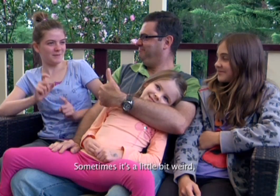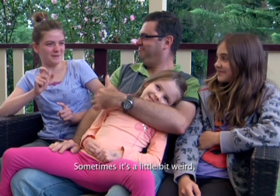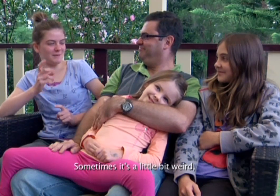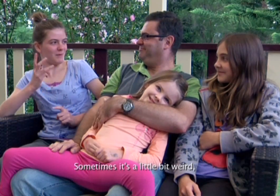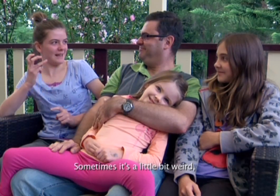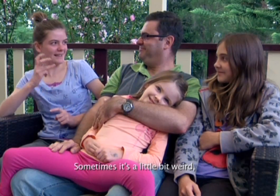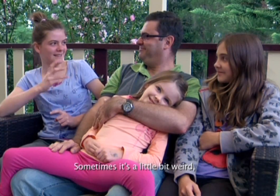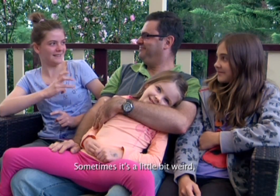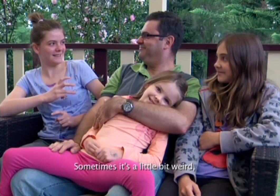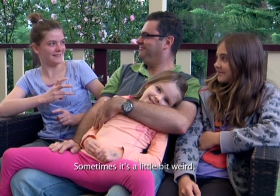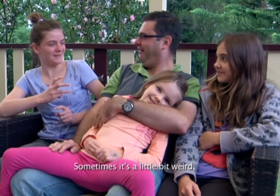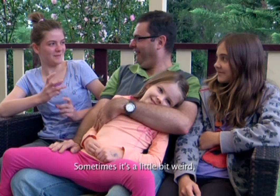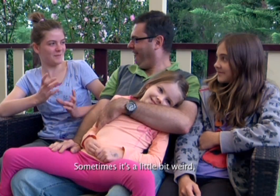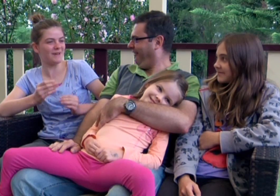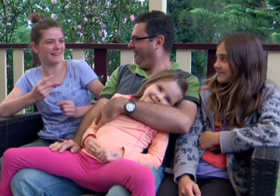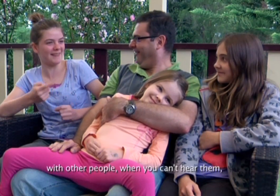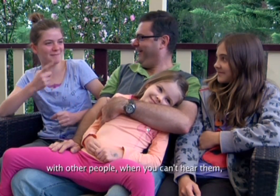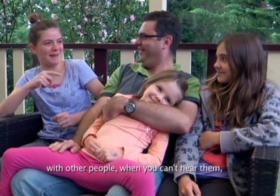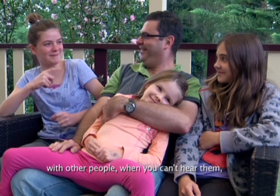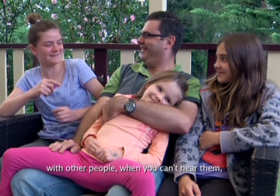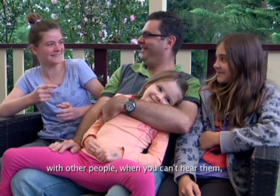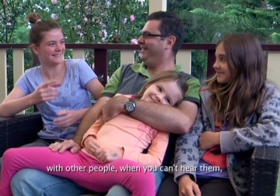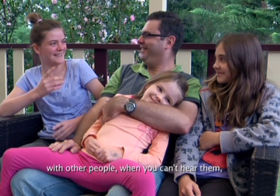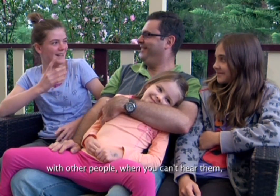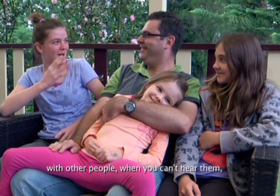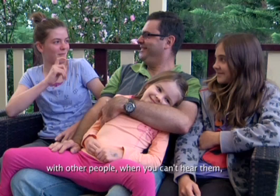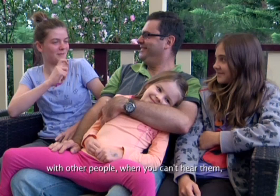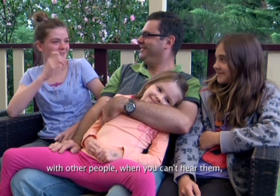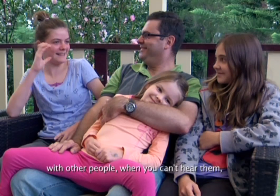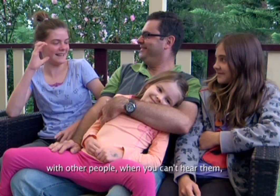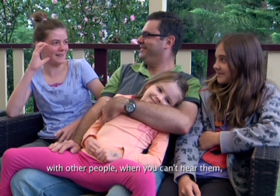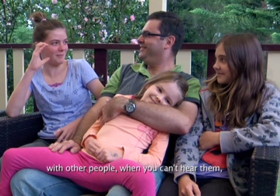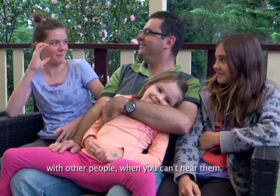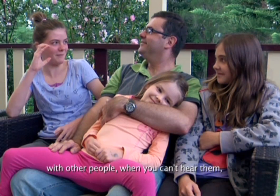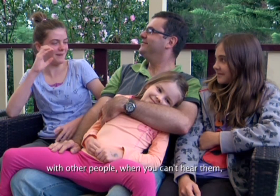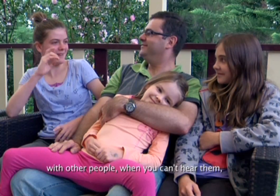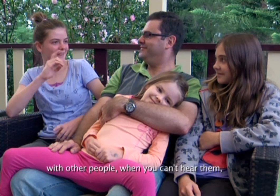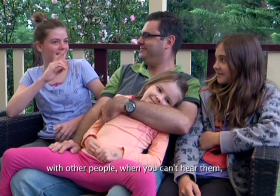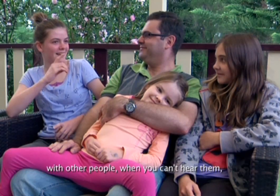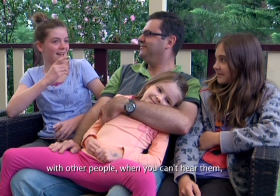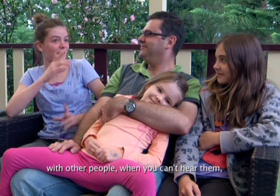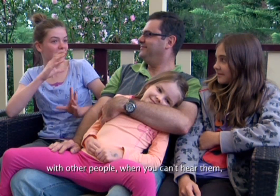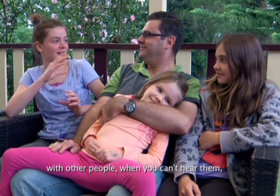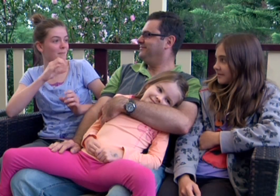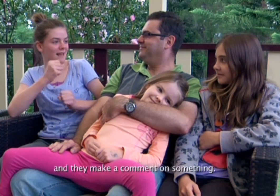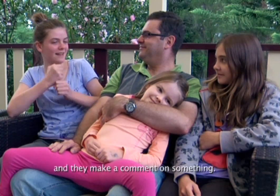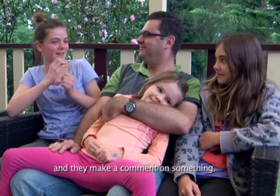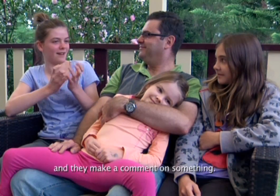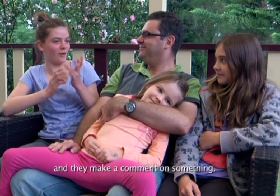Sometimes a little bit weird with other people when you can't hear them and they make a